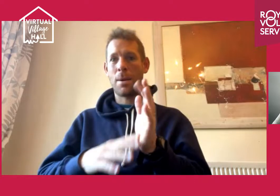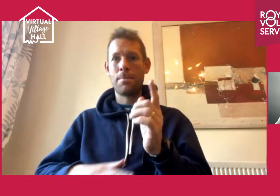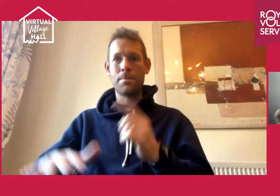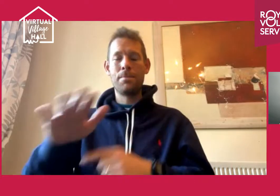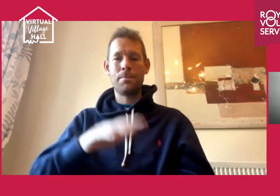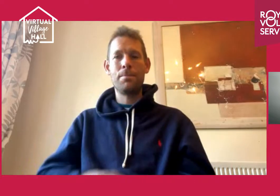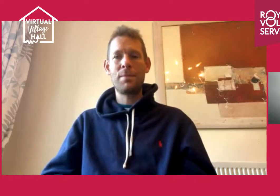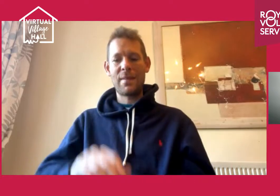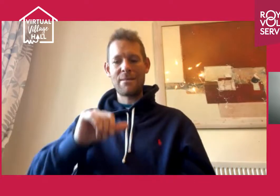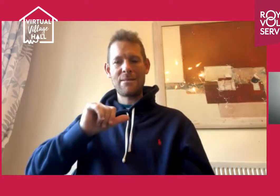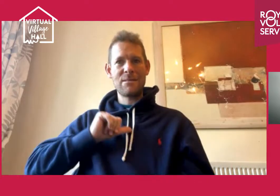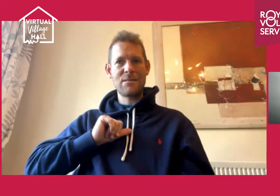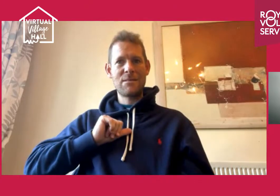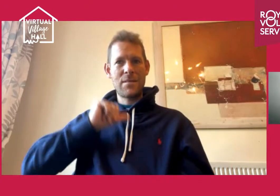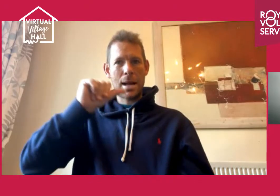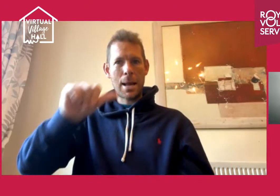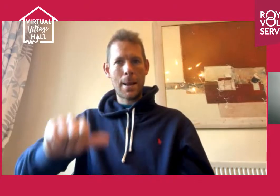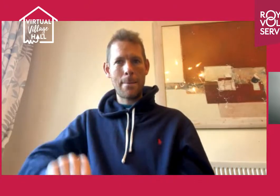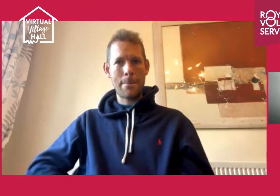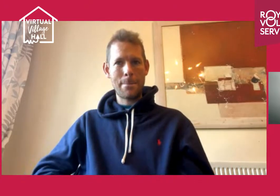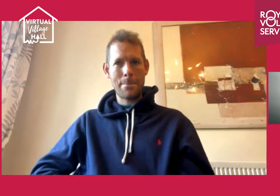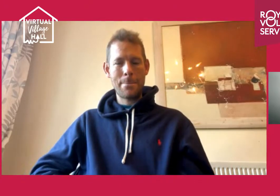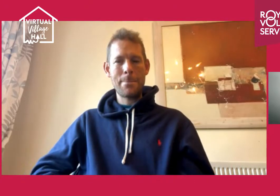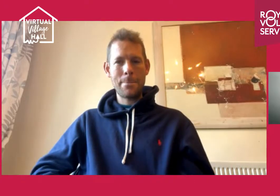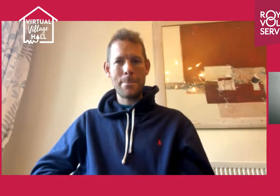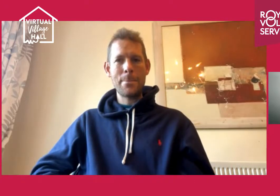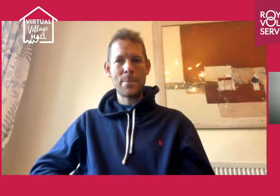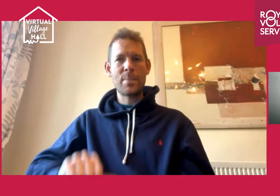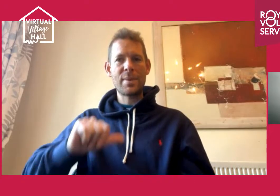animals. So this is the sign for farm,